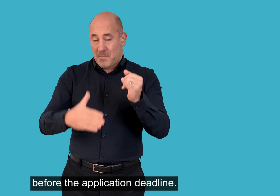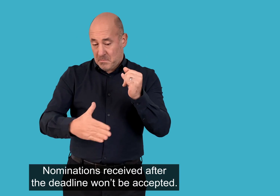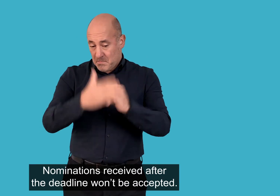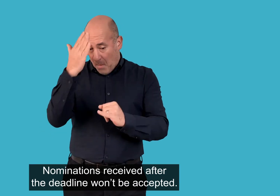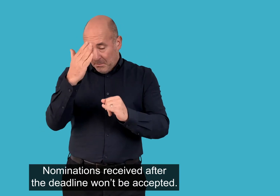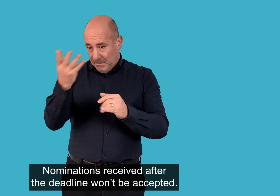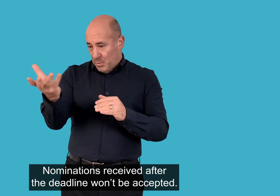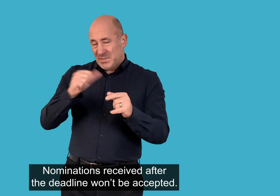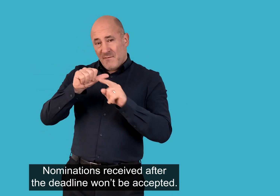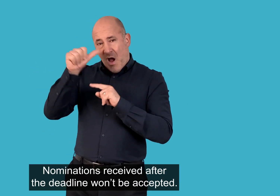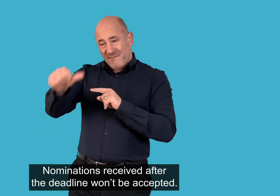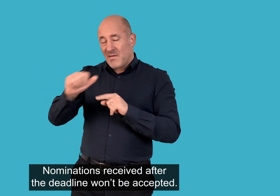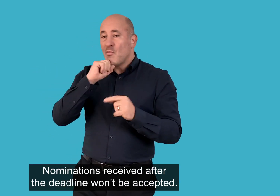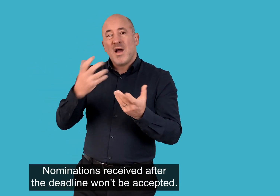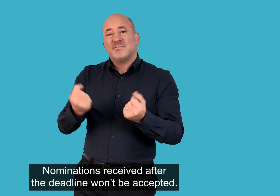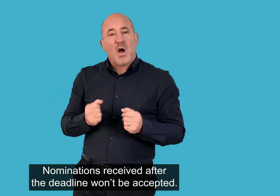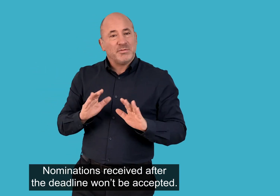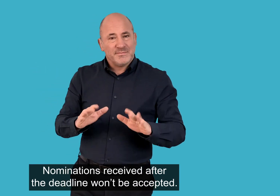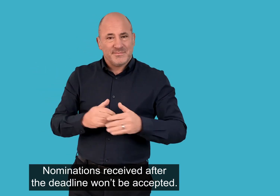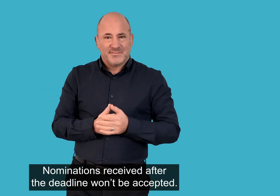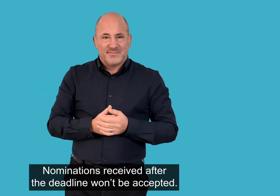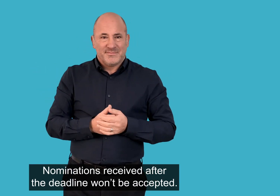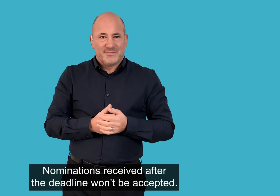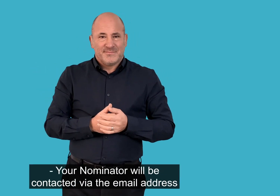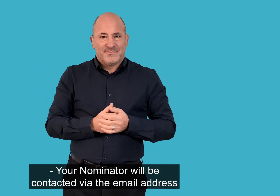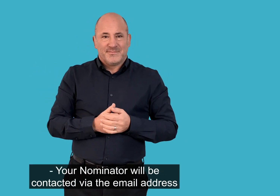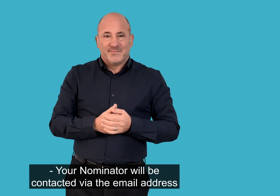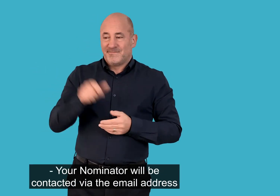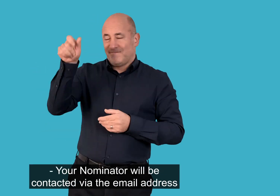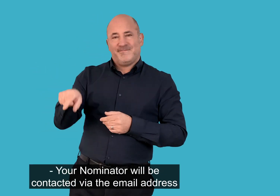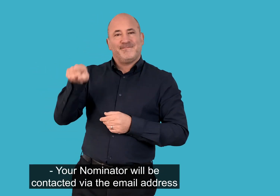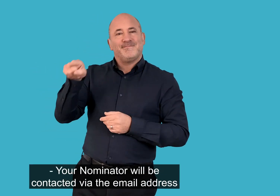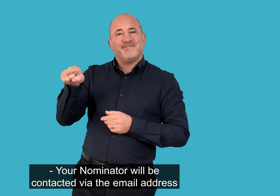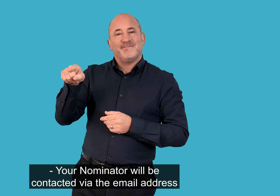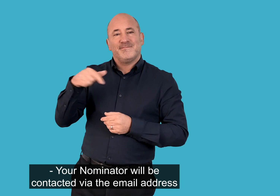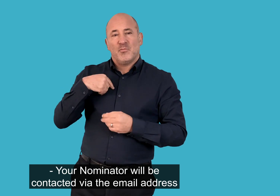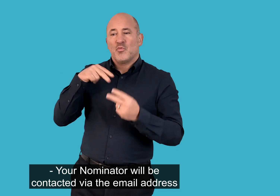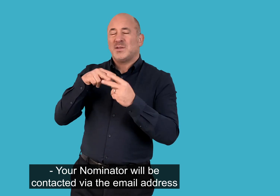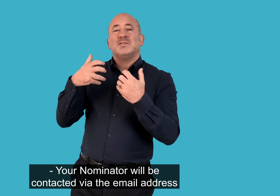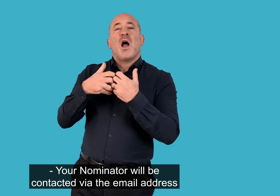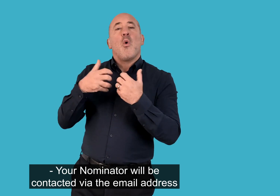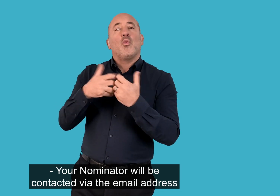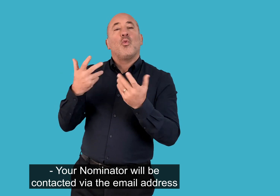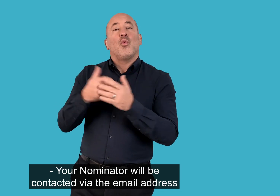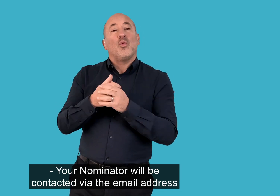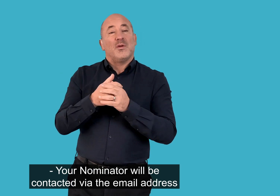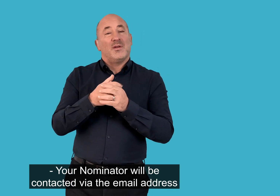application deadline. Nominators received after the deadline won't be accepted. Your nominator will be contacted via the